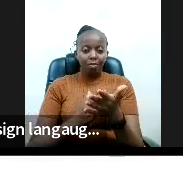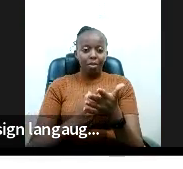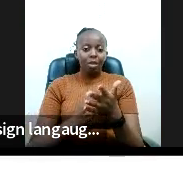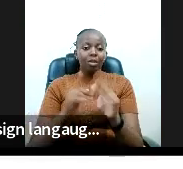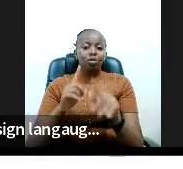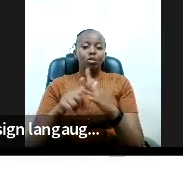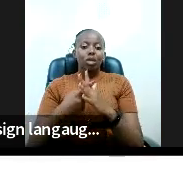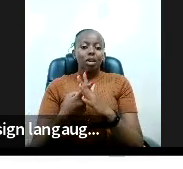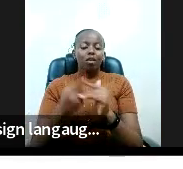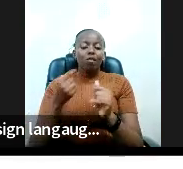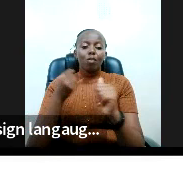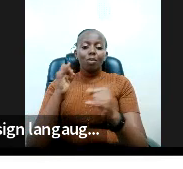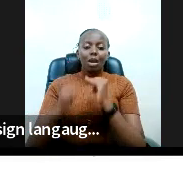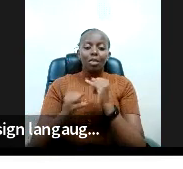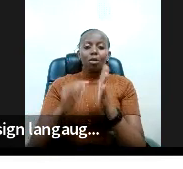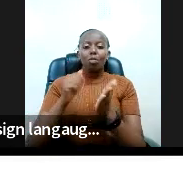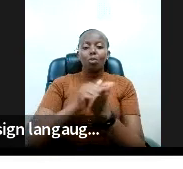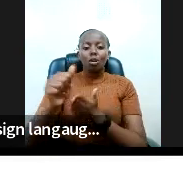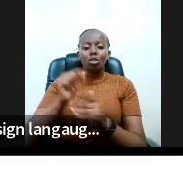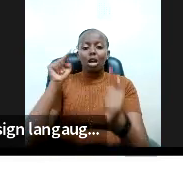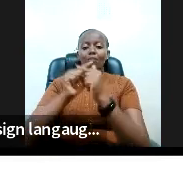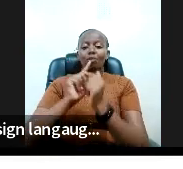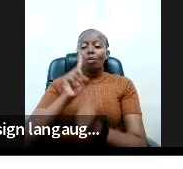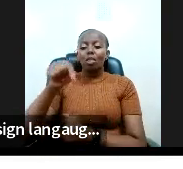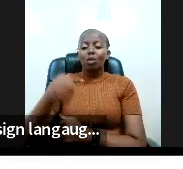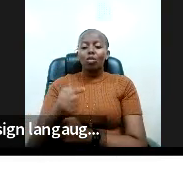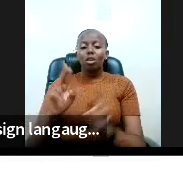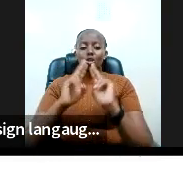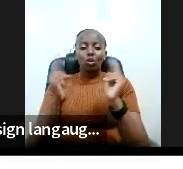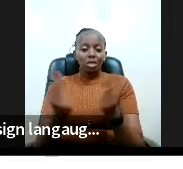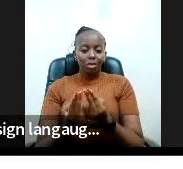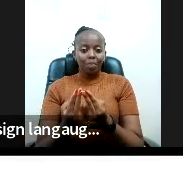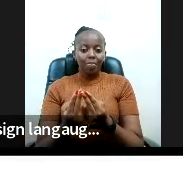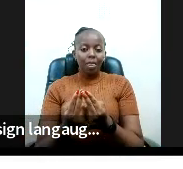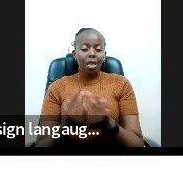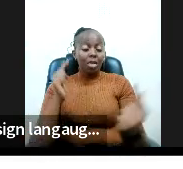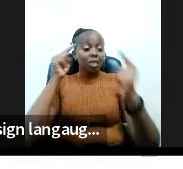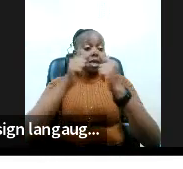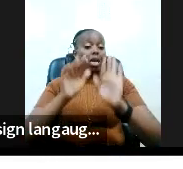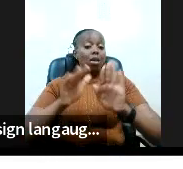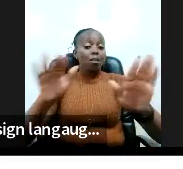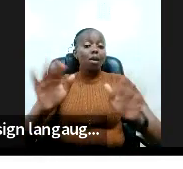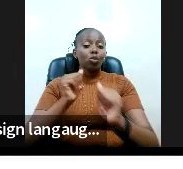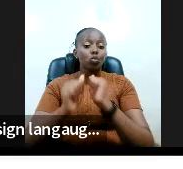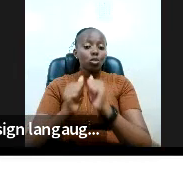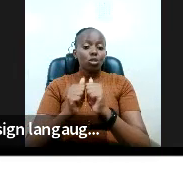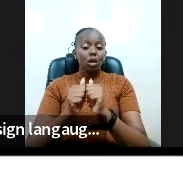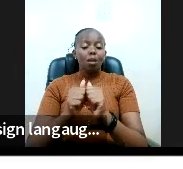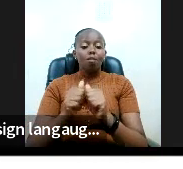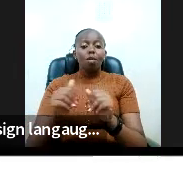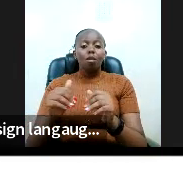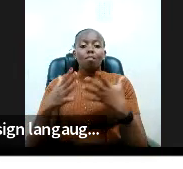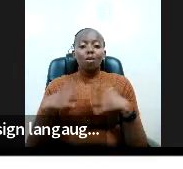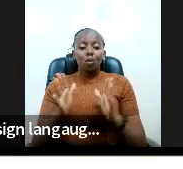mass production of up to 1,000 units. Our target market is paraplegic or fully